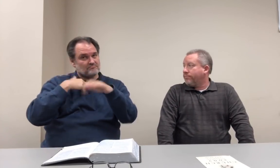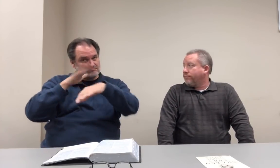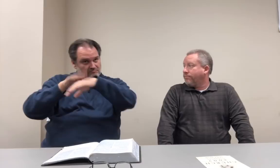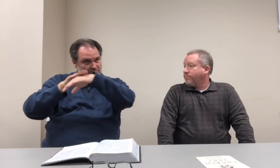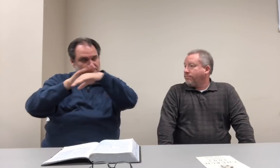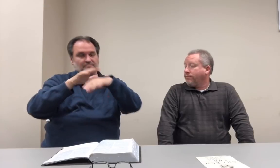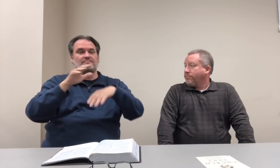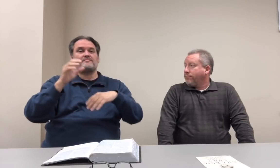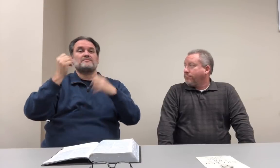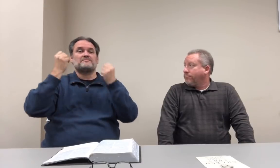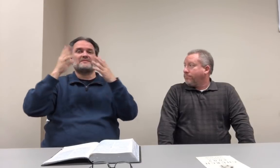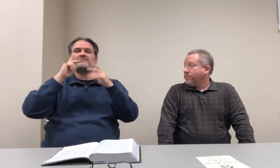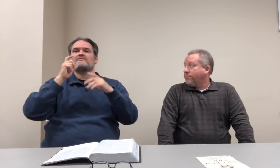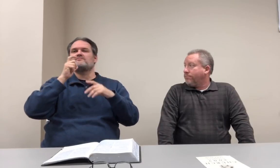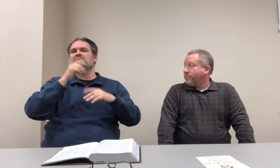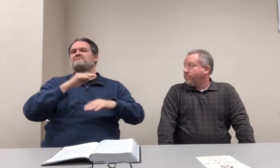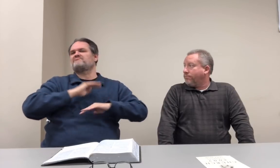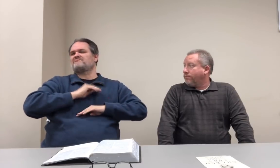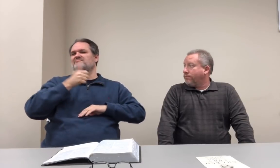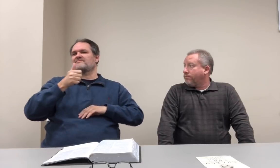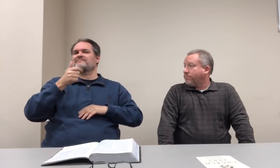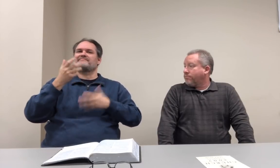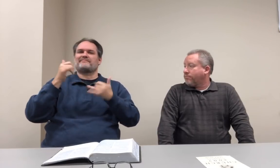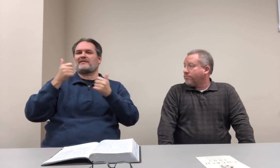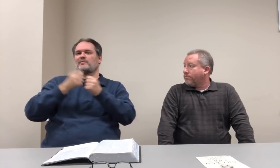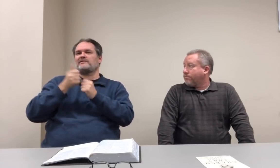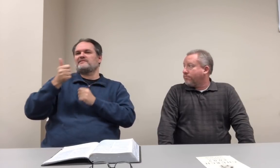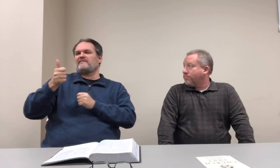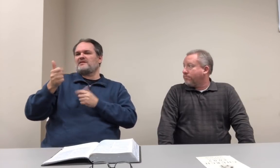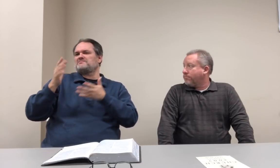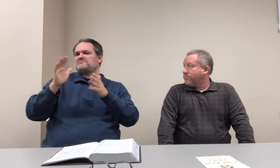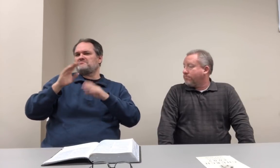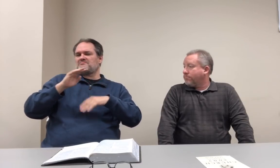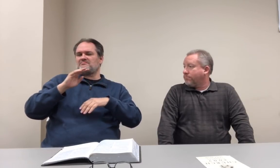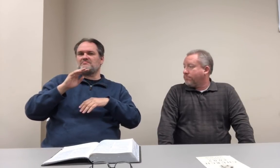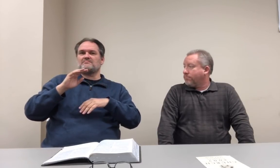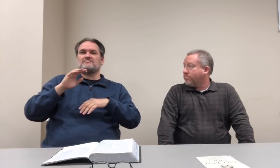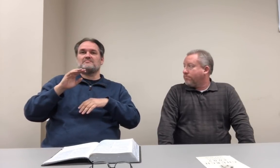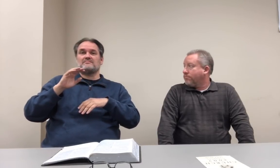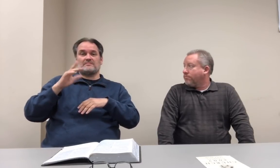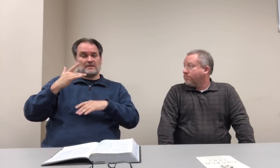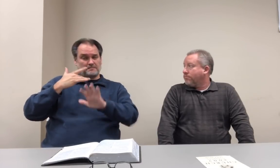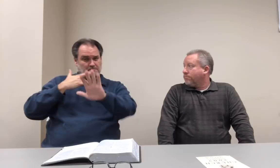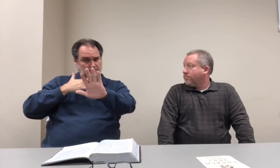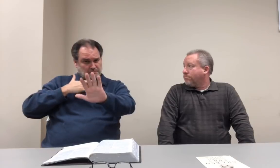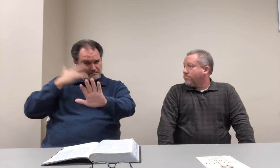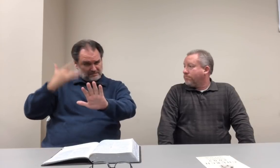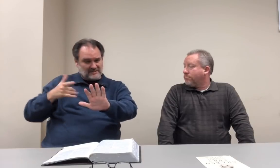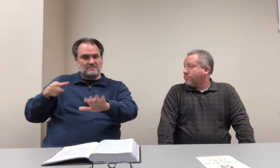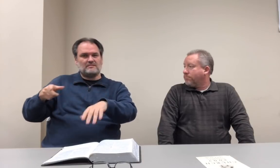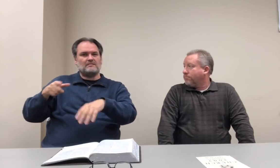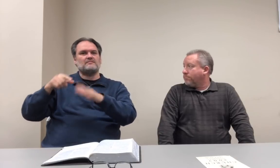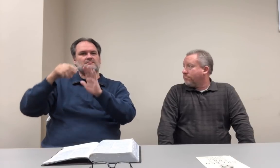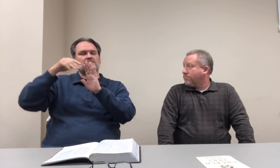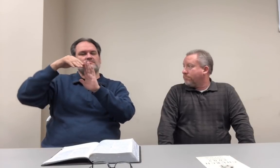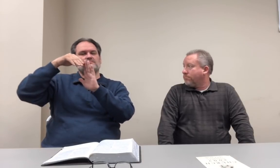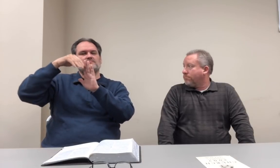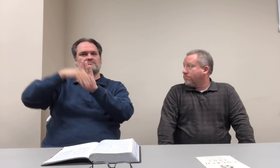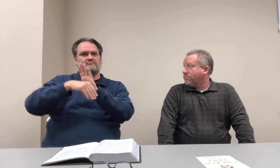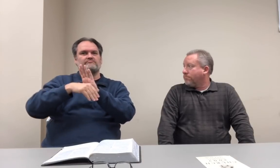Malachi says it. But you're my people. I'm not changing God. I promise. I'm a deliverer. I'm